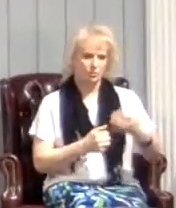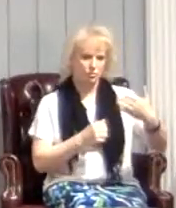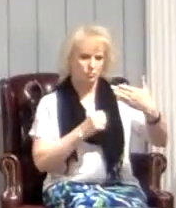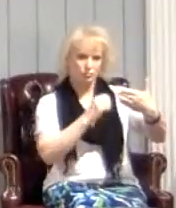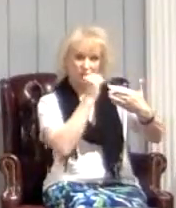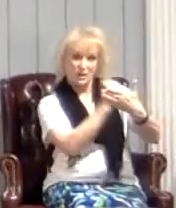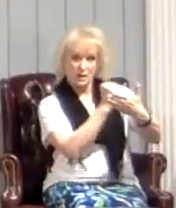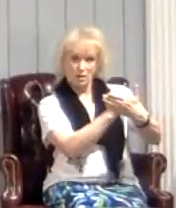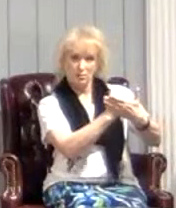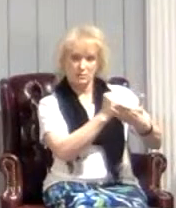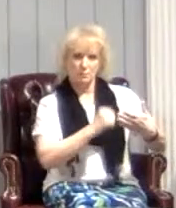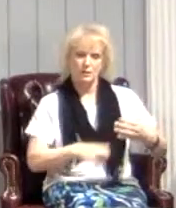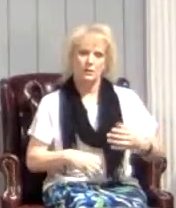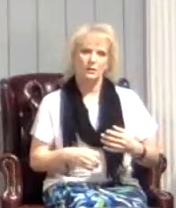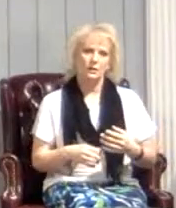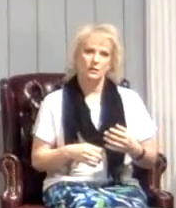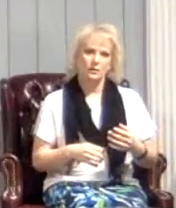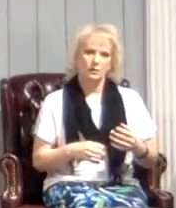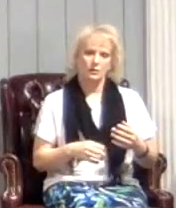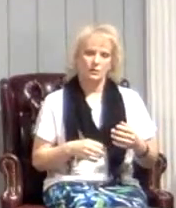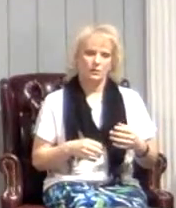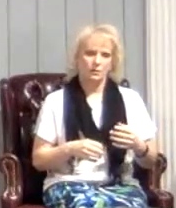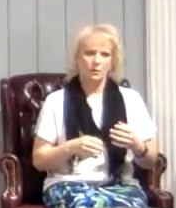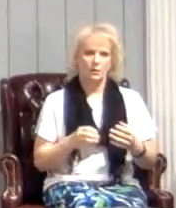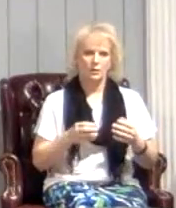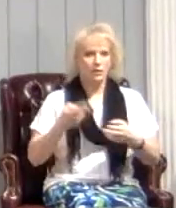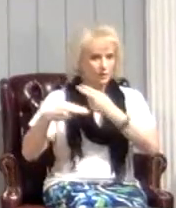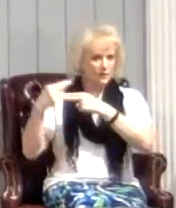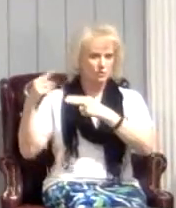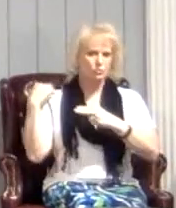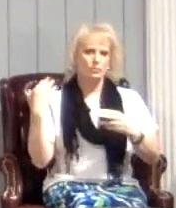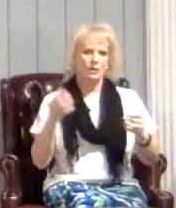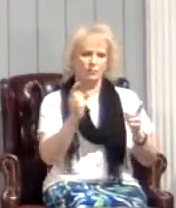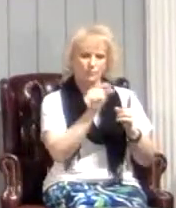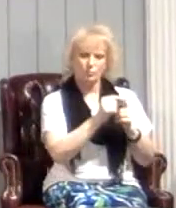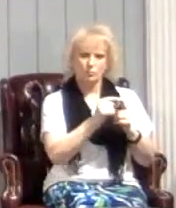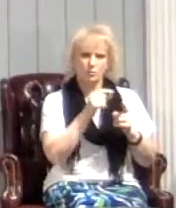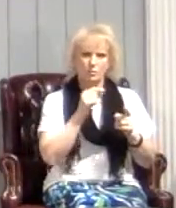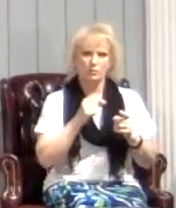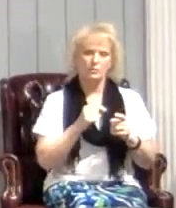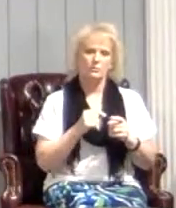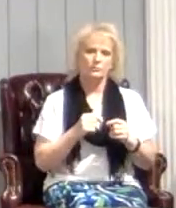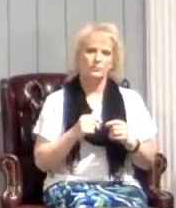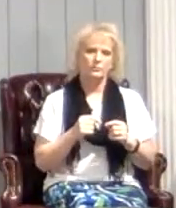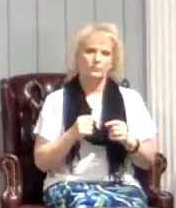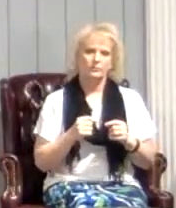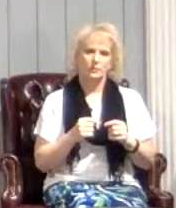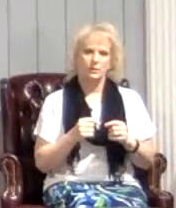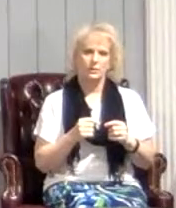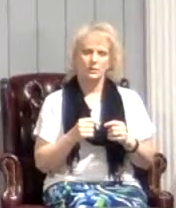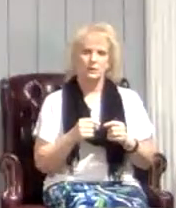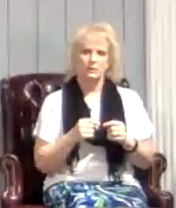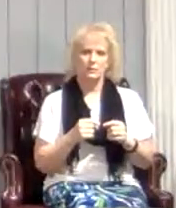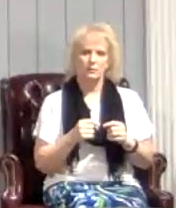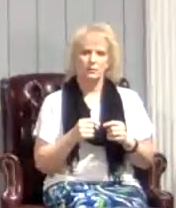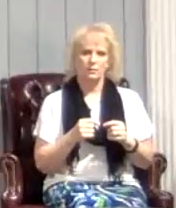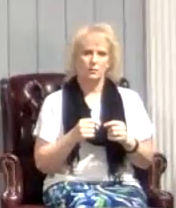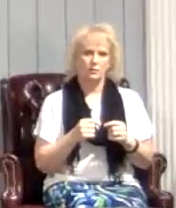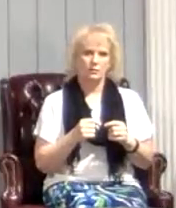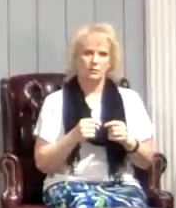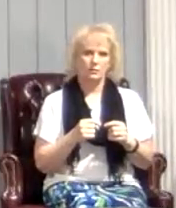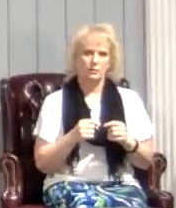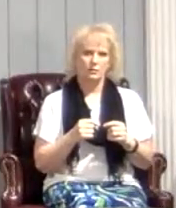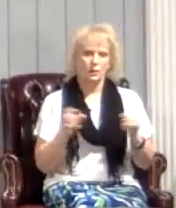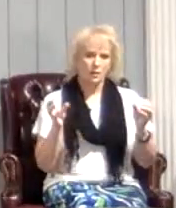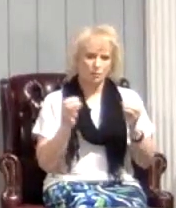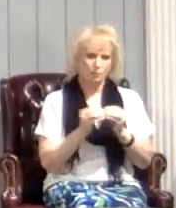that's a legitimate part of the definition. The history of this word actually has of the word fixed has